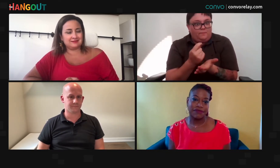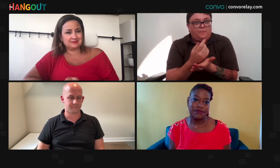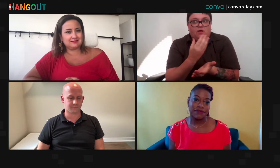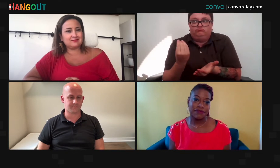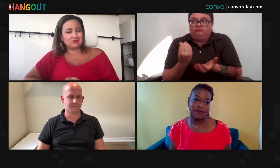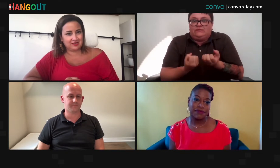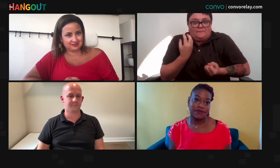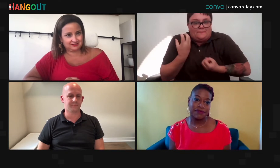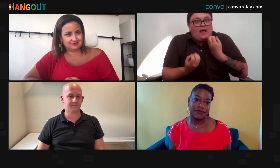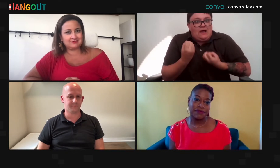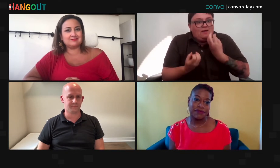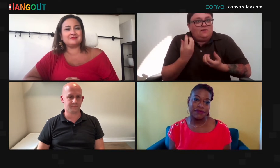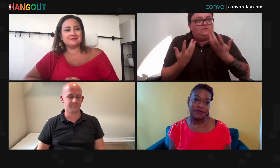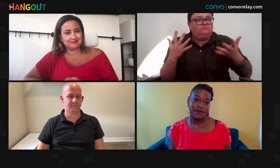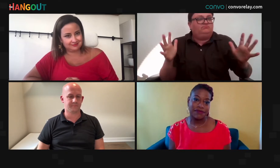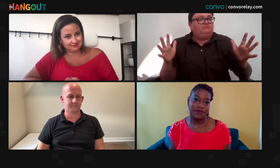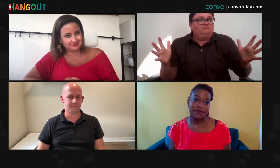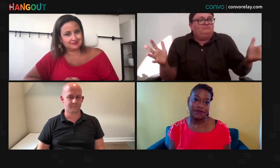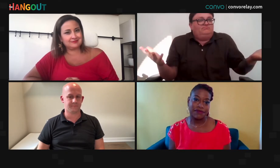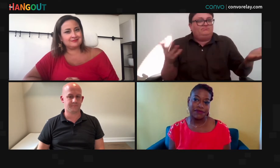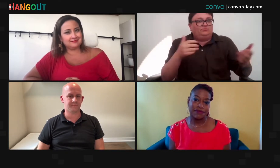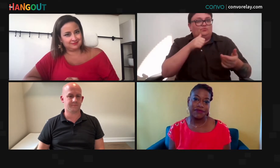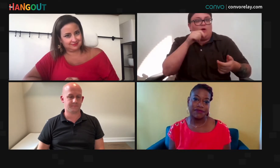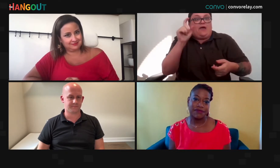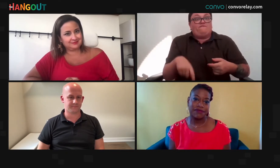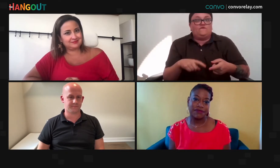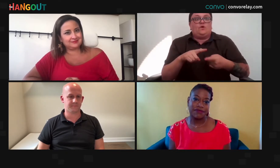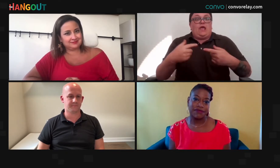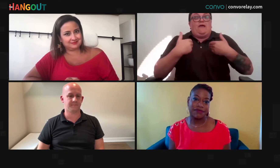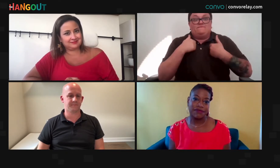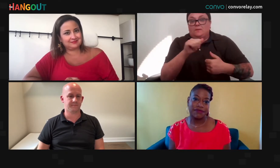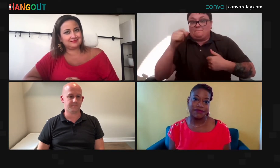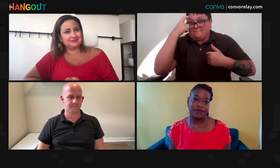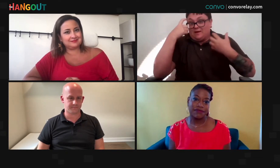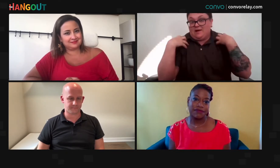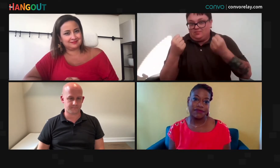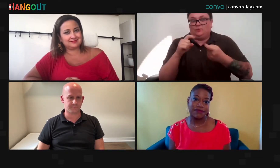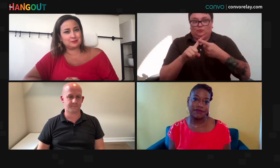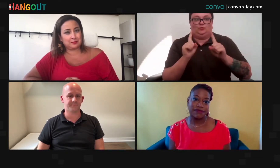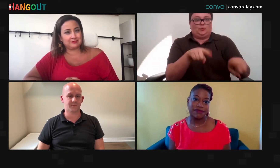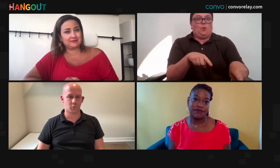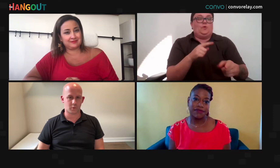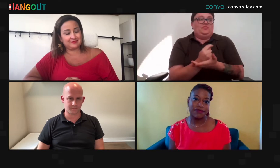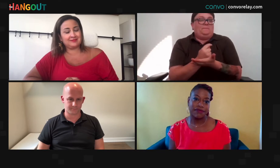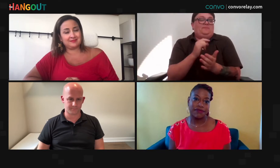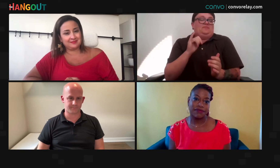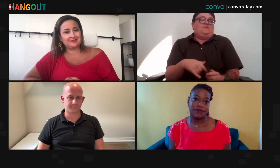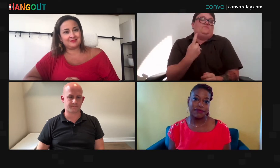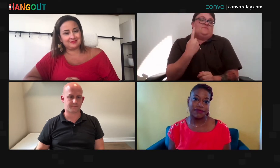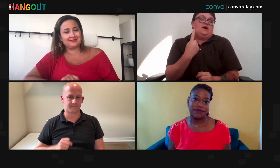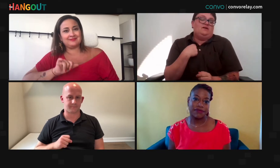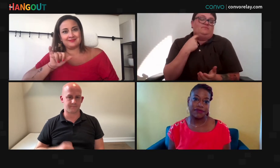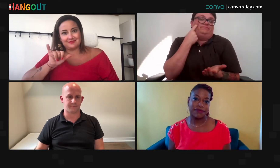to receive therapy. You go to therapy so you can unpack, and that's it. You don't have to have any mental health